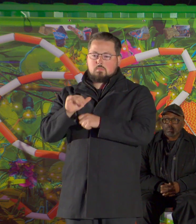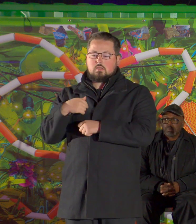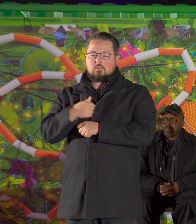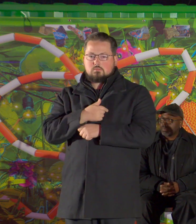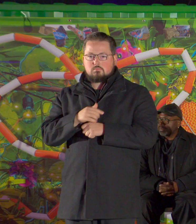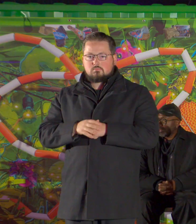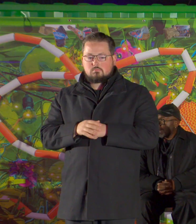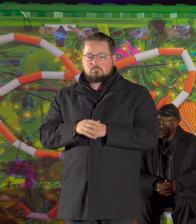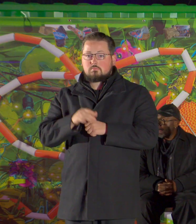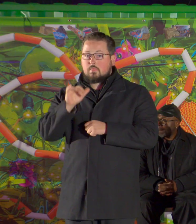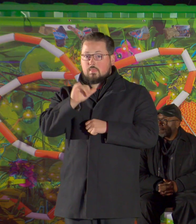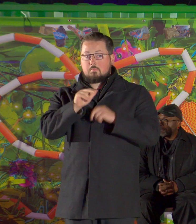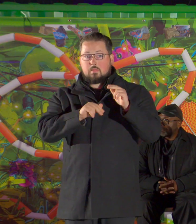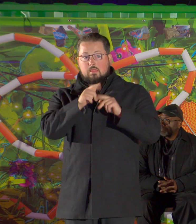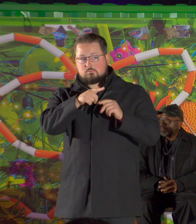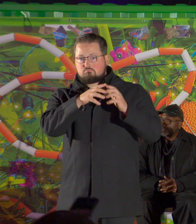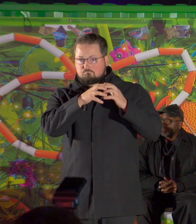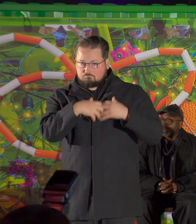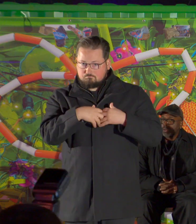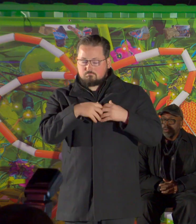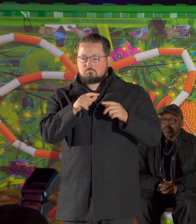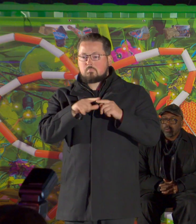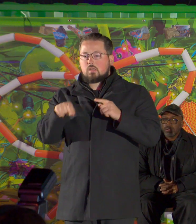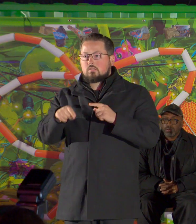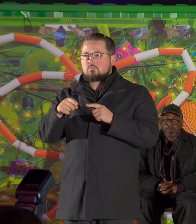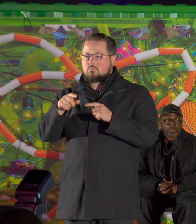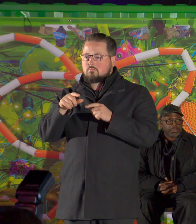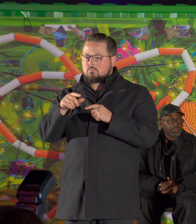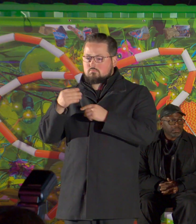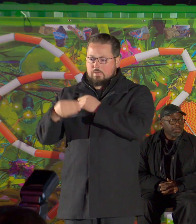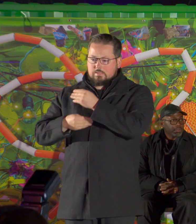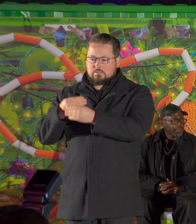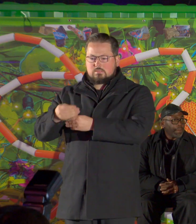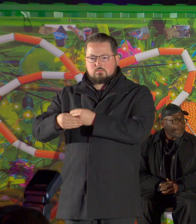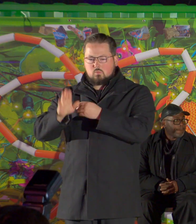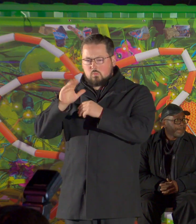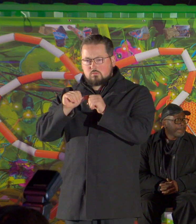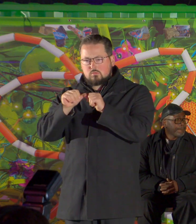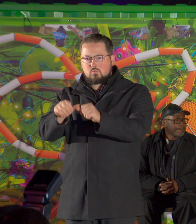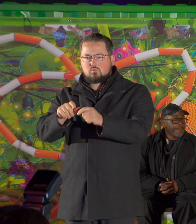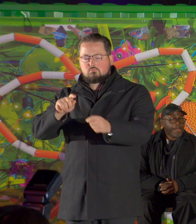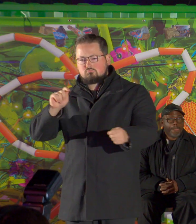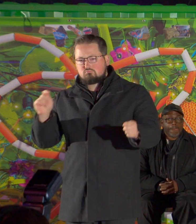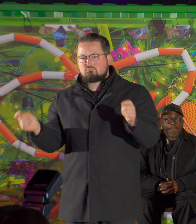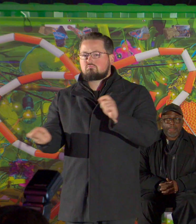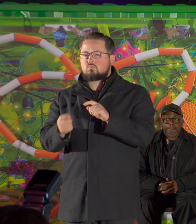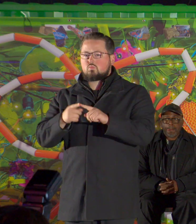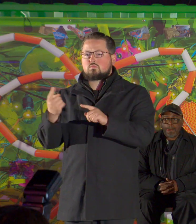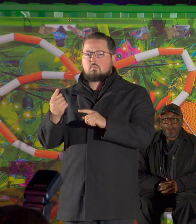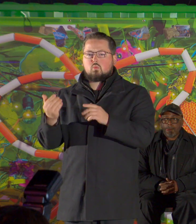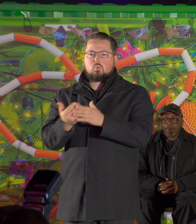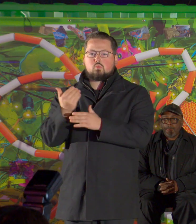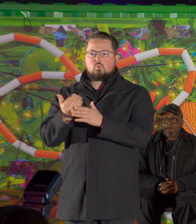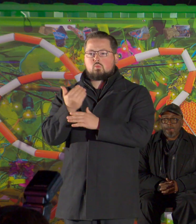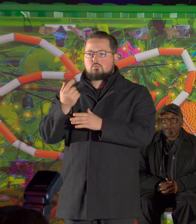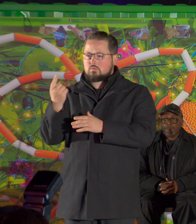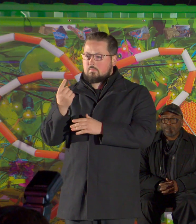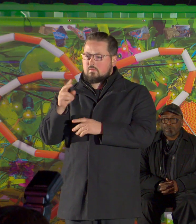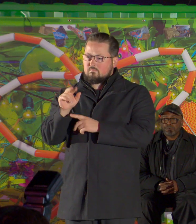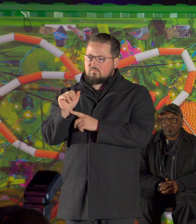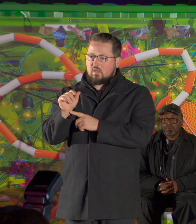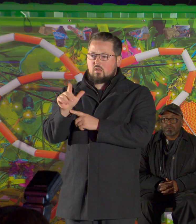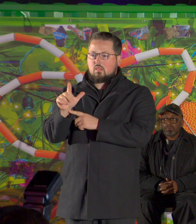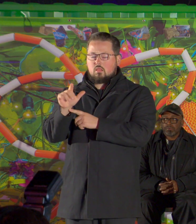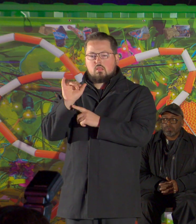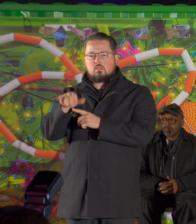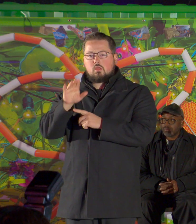building is maybe gone now, but its legacy continues, transformed into something new, something vital